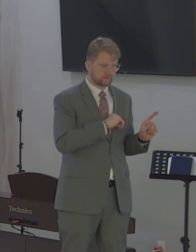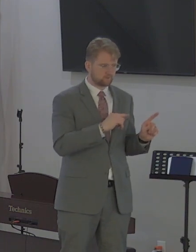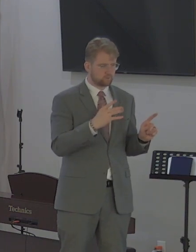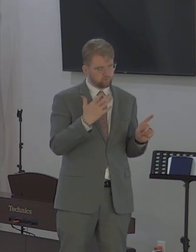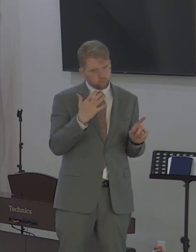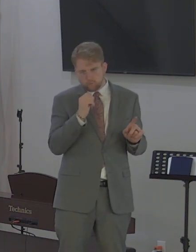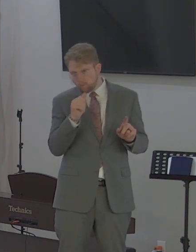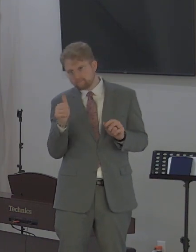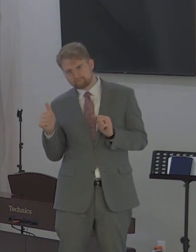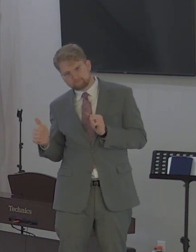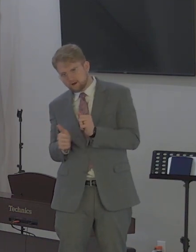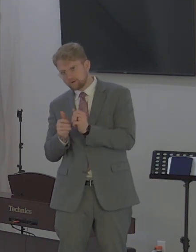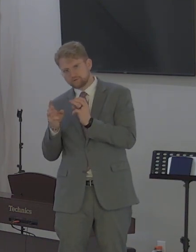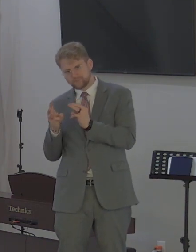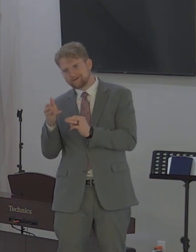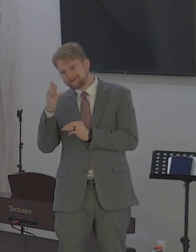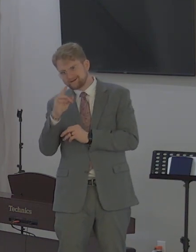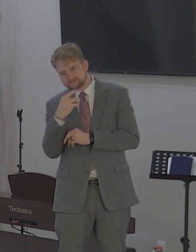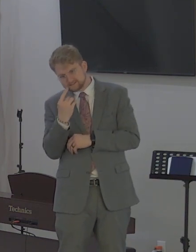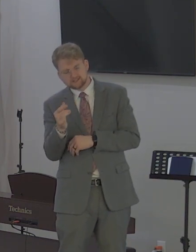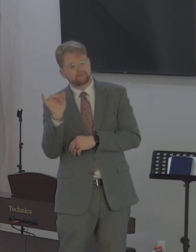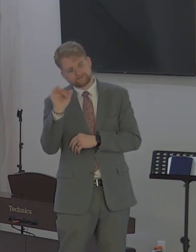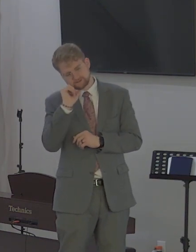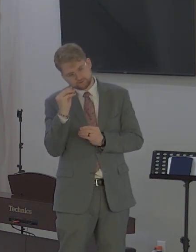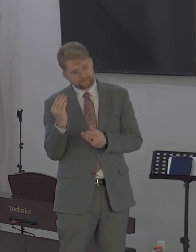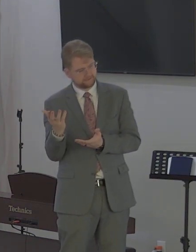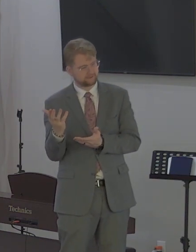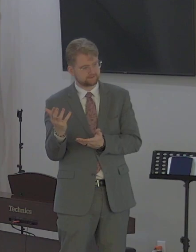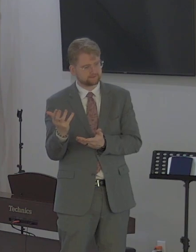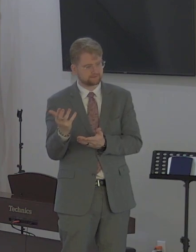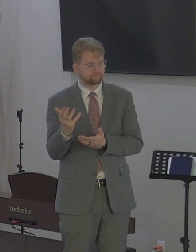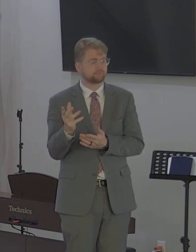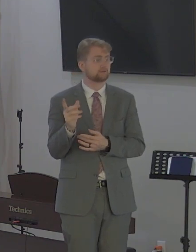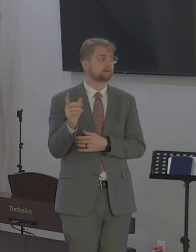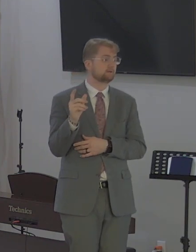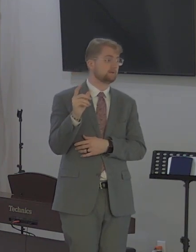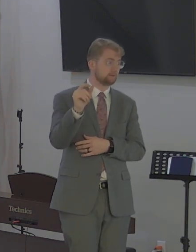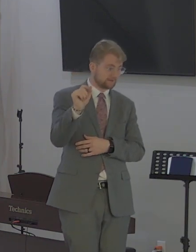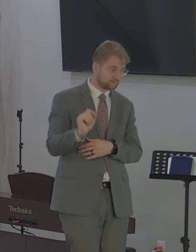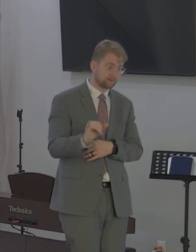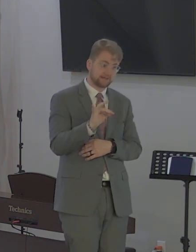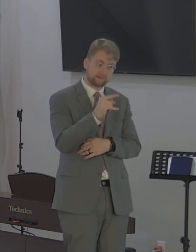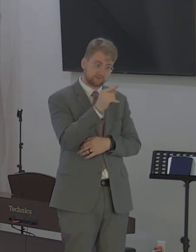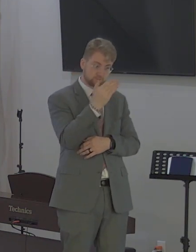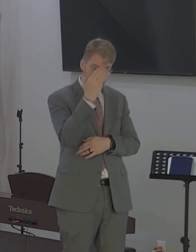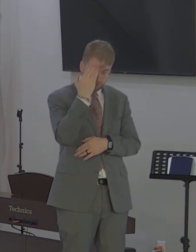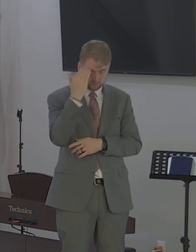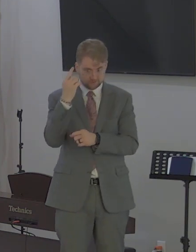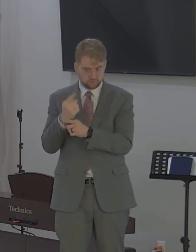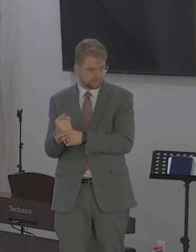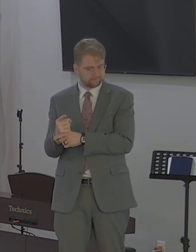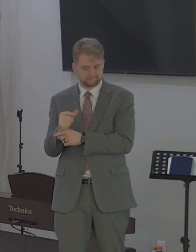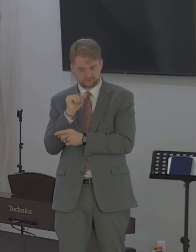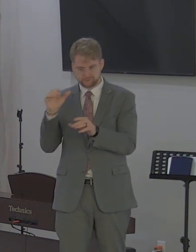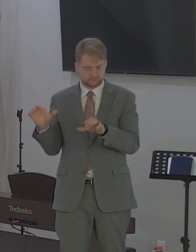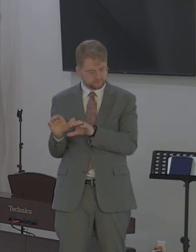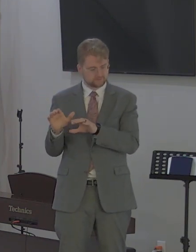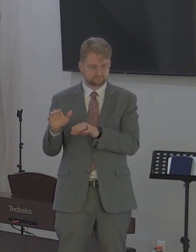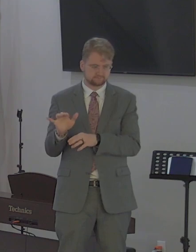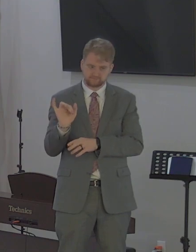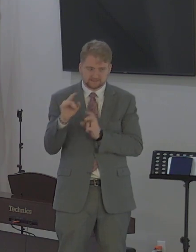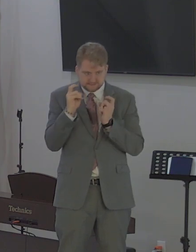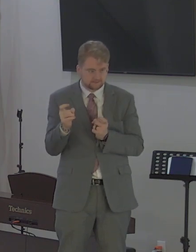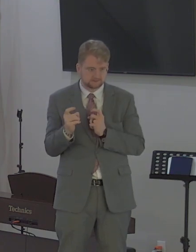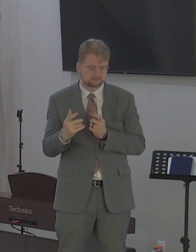it, that is disobedience. Therefore, to him that knoweth to do good and doeth it not, it is sin, is what James tells